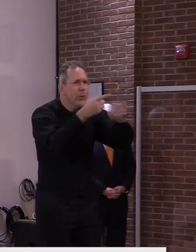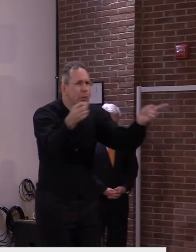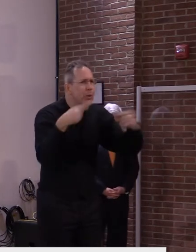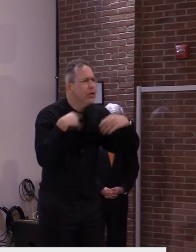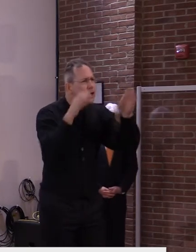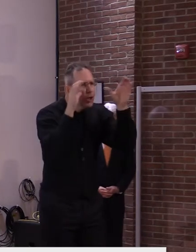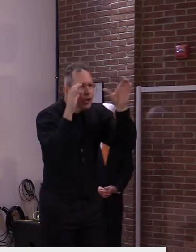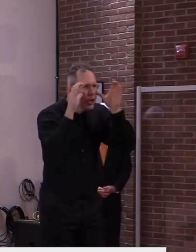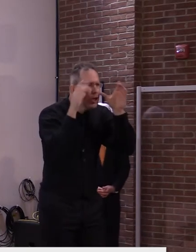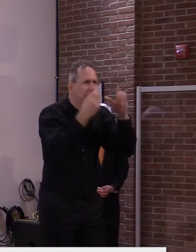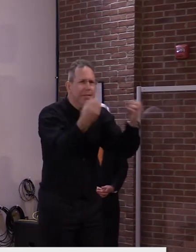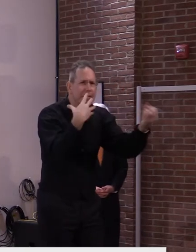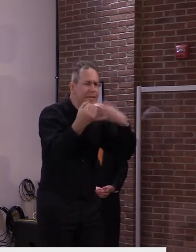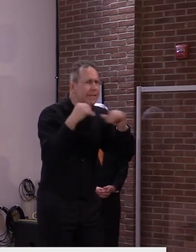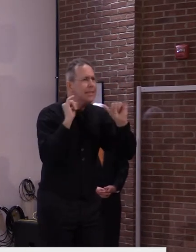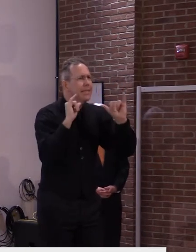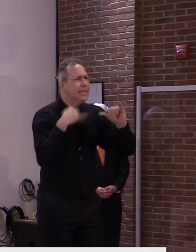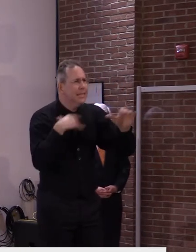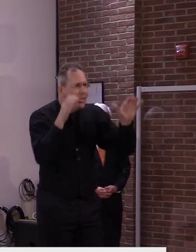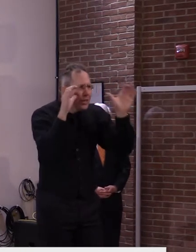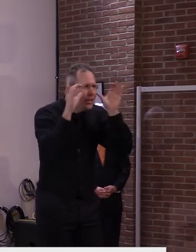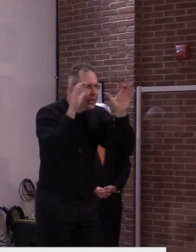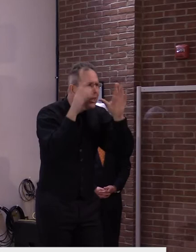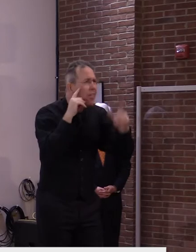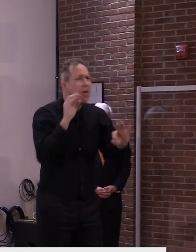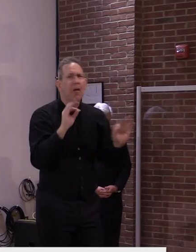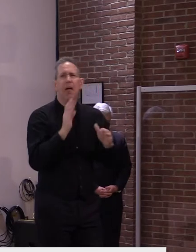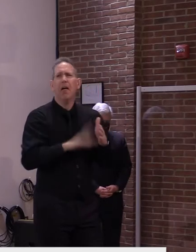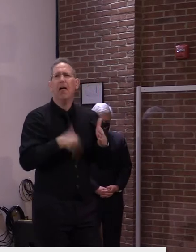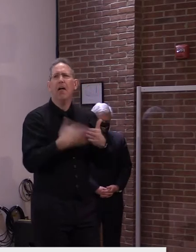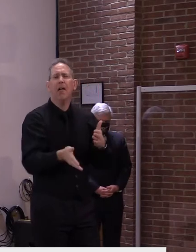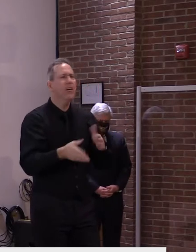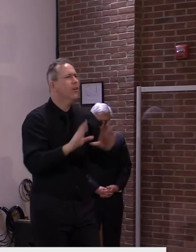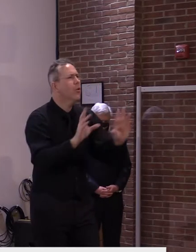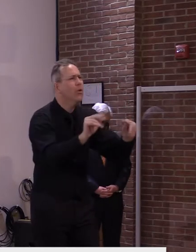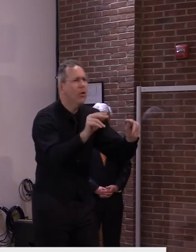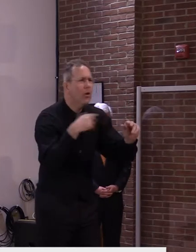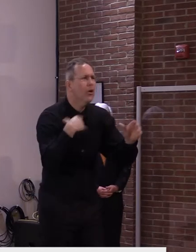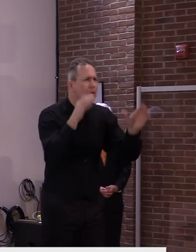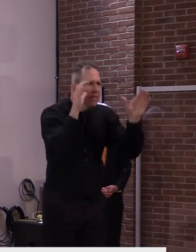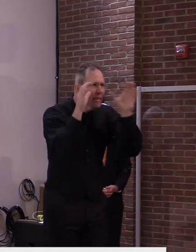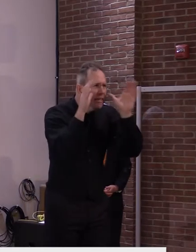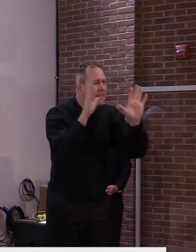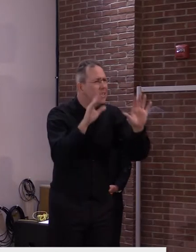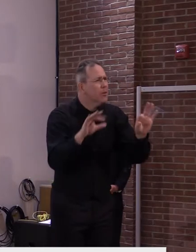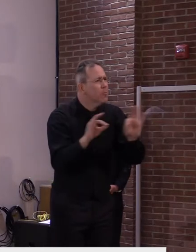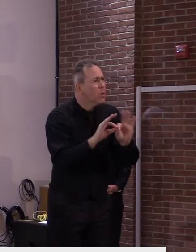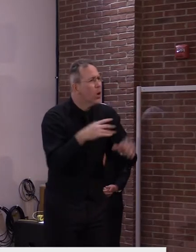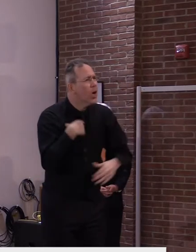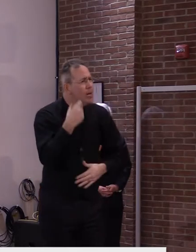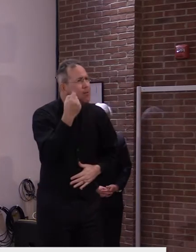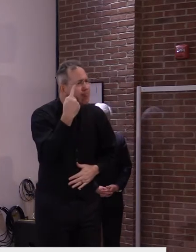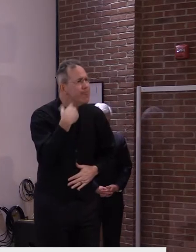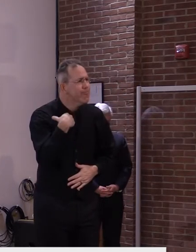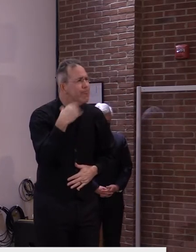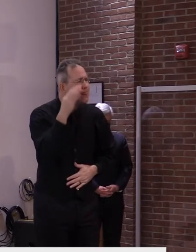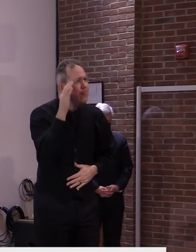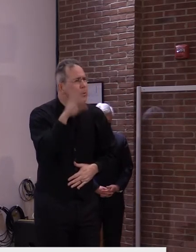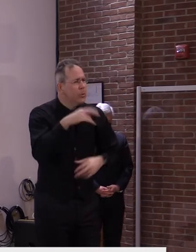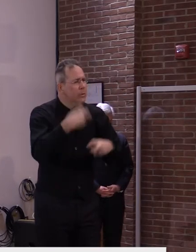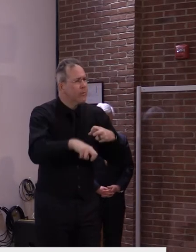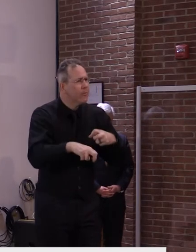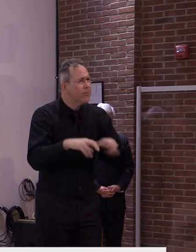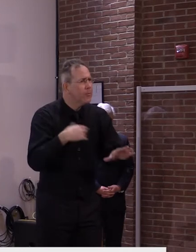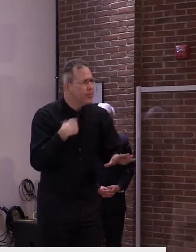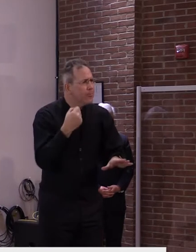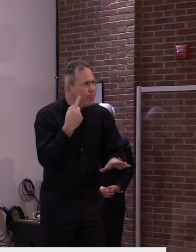big a problem this is. But again, we have to do things in a measured way and use our data and really try to be careful and keep